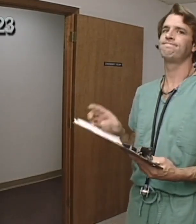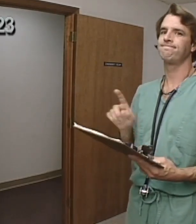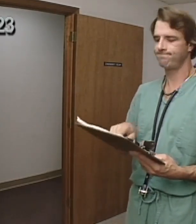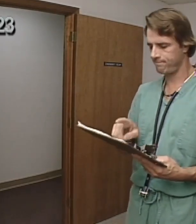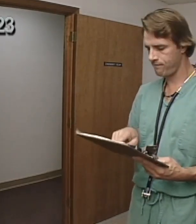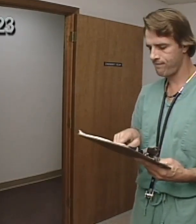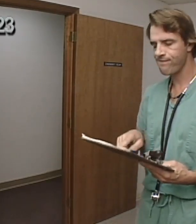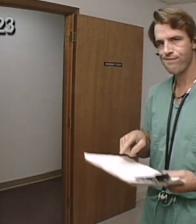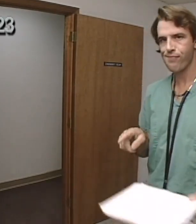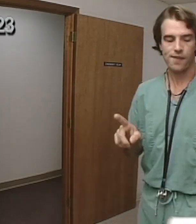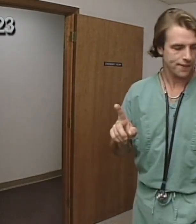Oh, yeah.